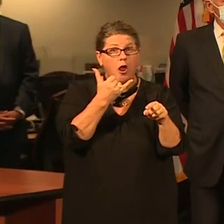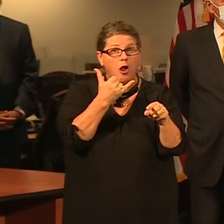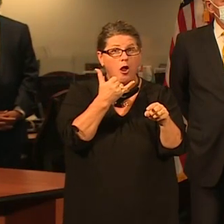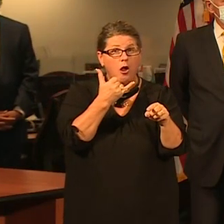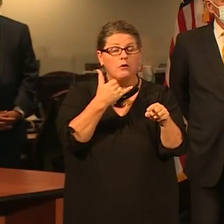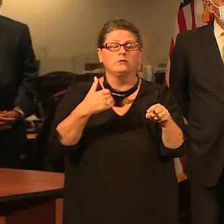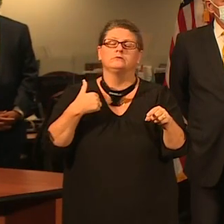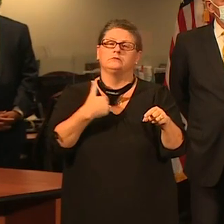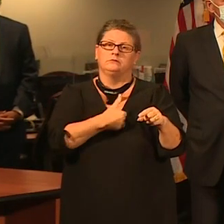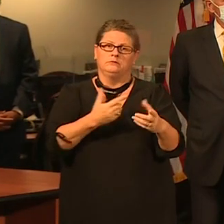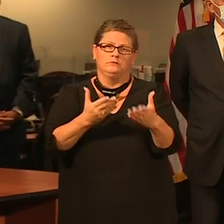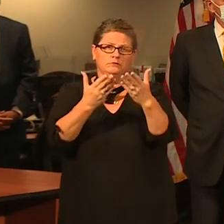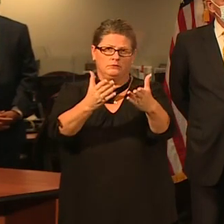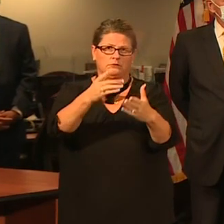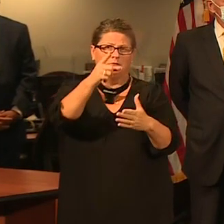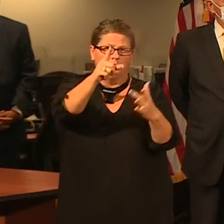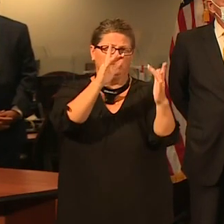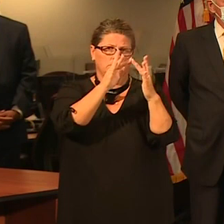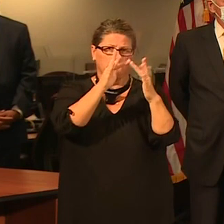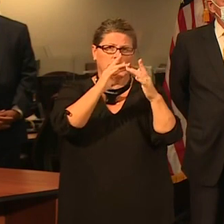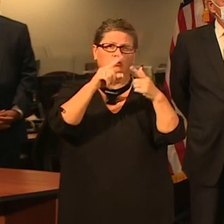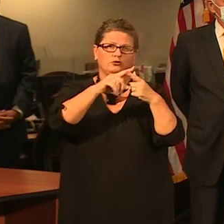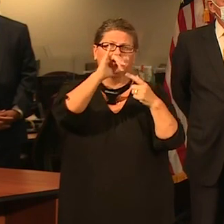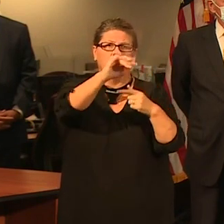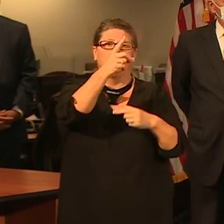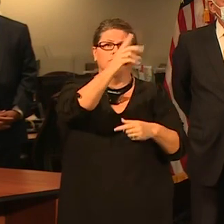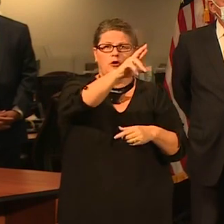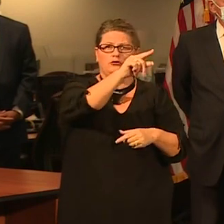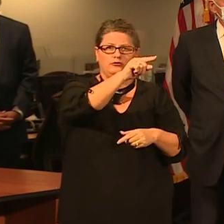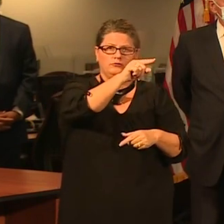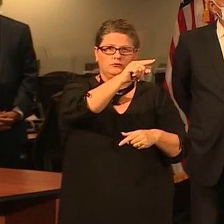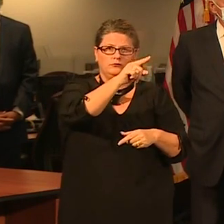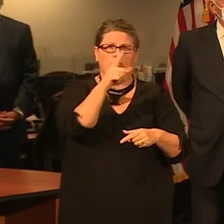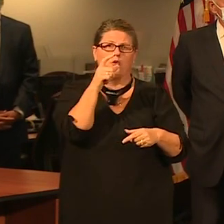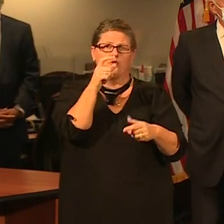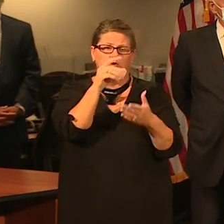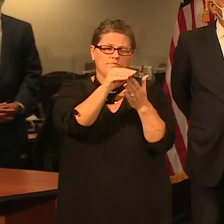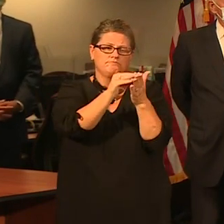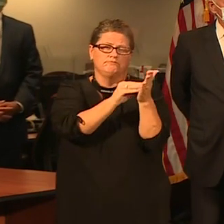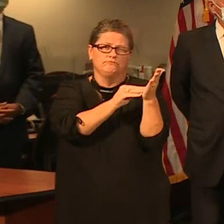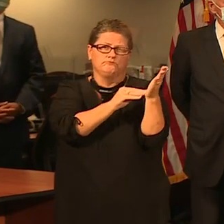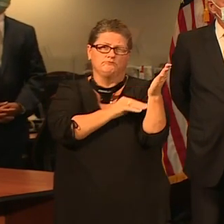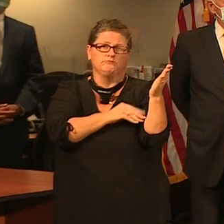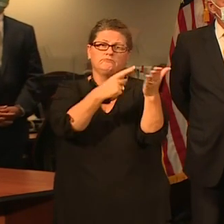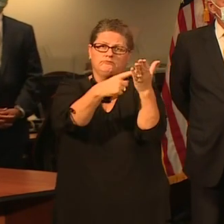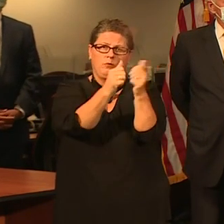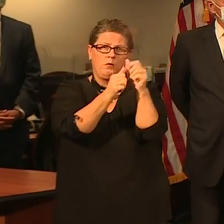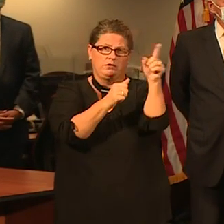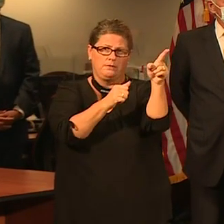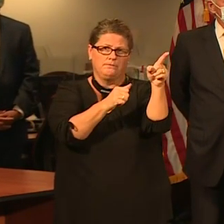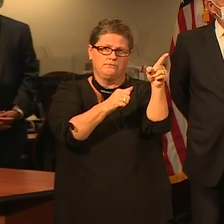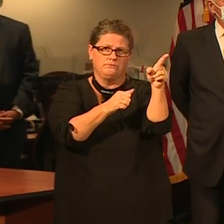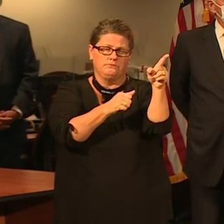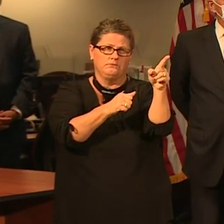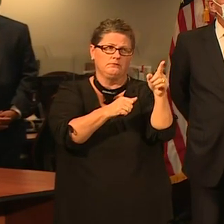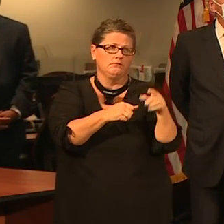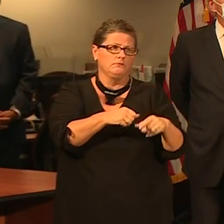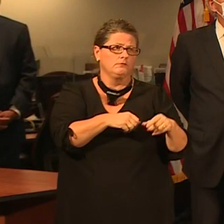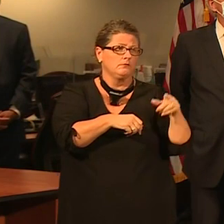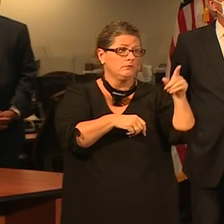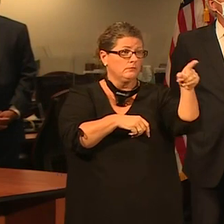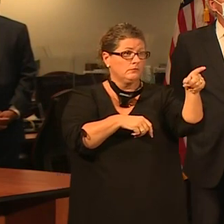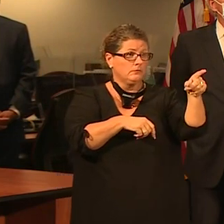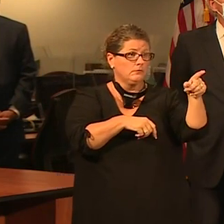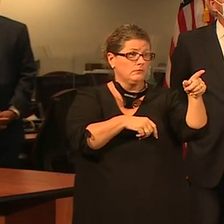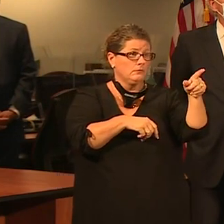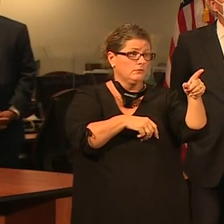would recommend that they reach out to the physician or medical provider who completed it and discuss it with them. But if you guys find that